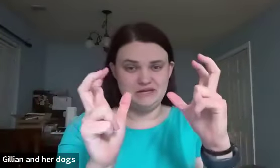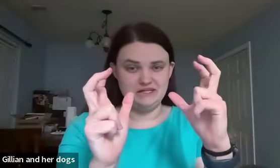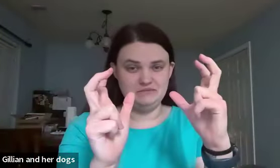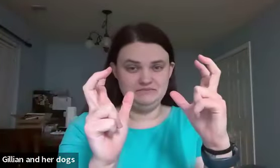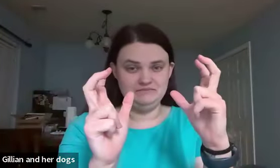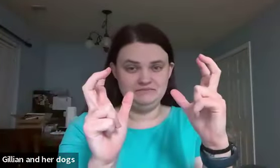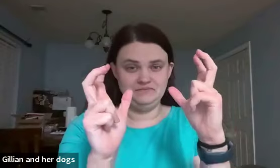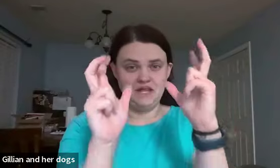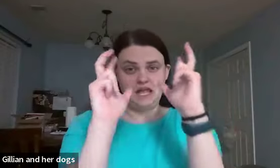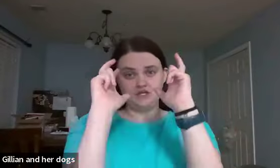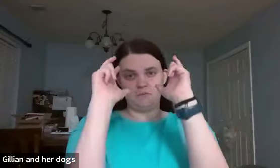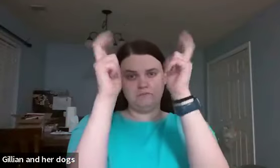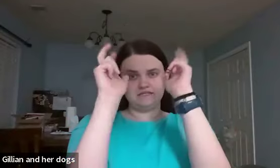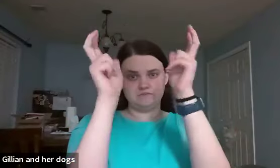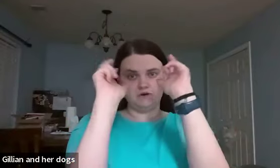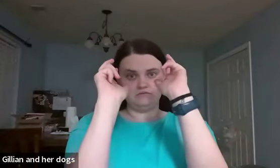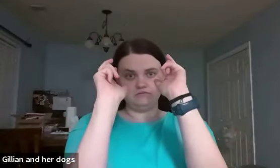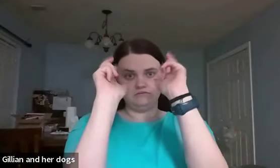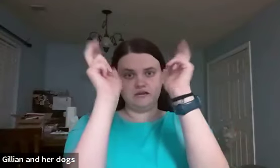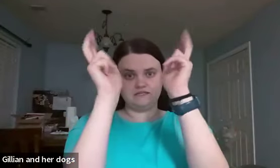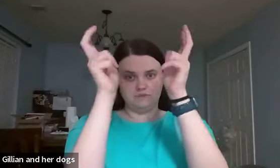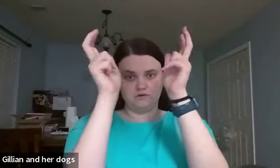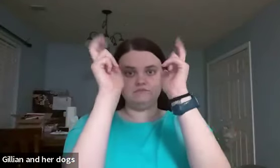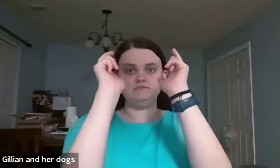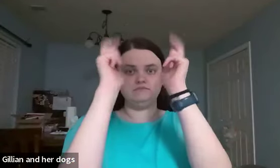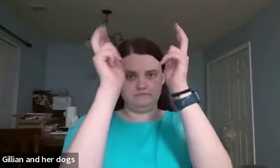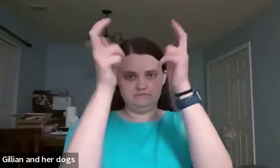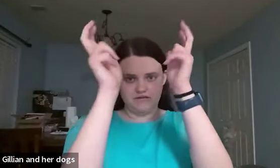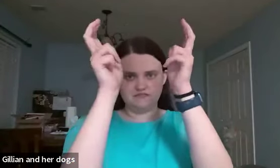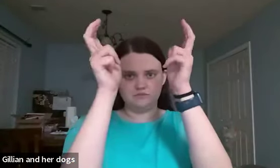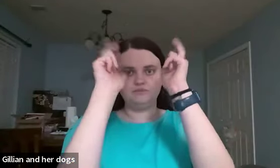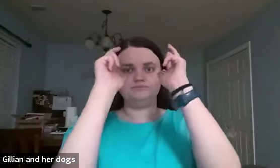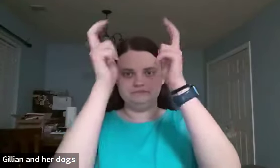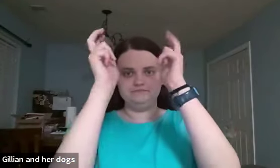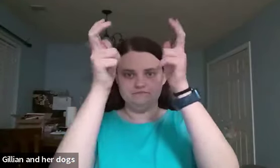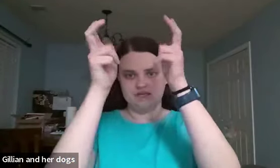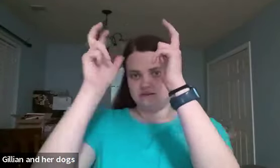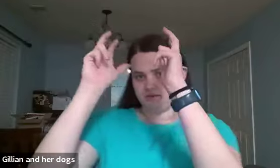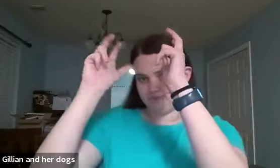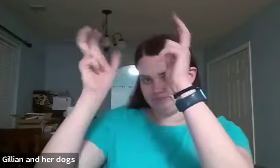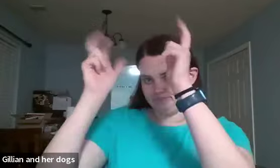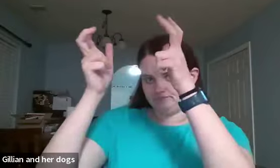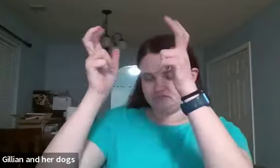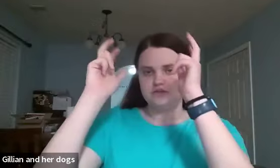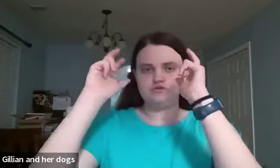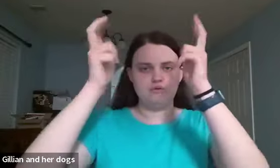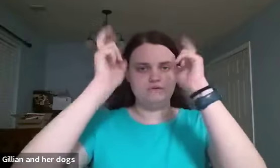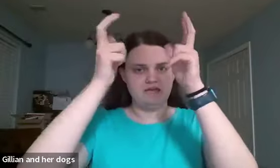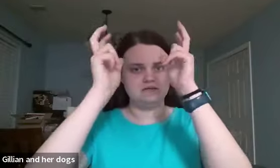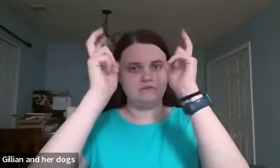bend them, and you go basketball, basketball, basketball, basketball. It's like you're throwing the